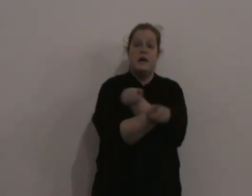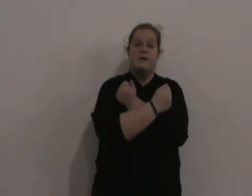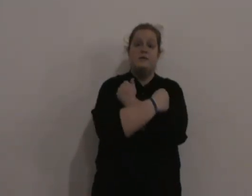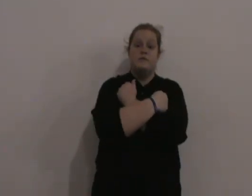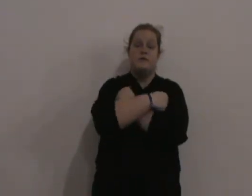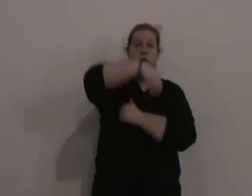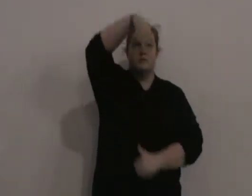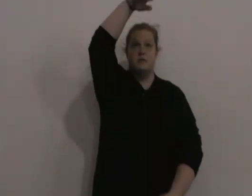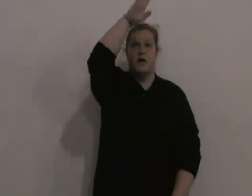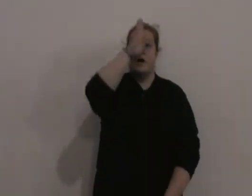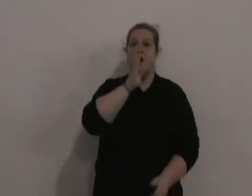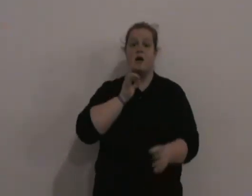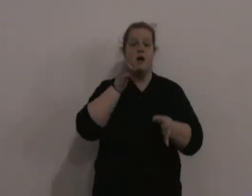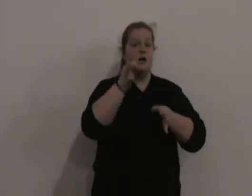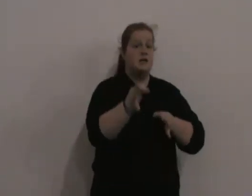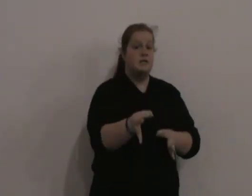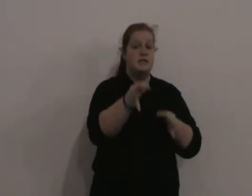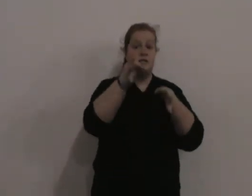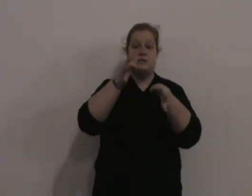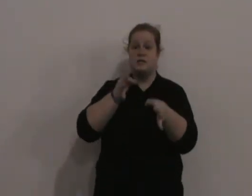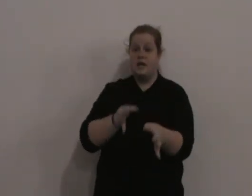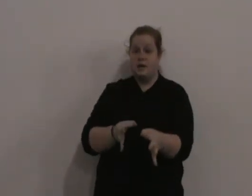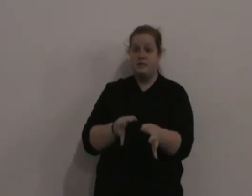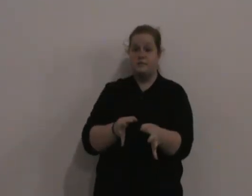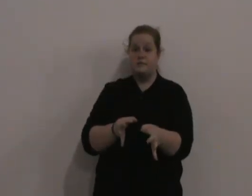love. God is love.